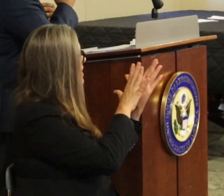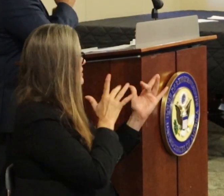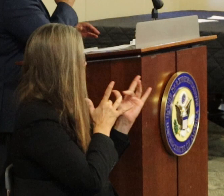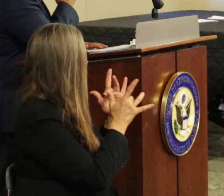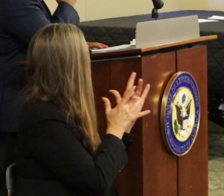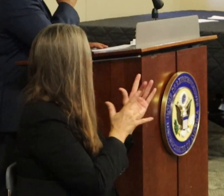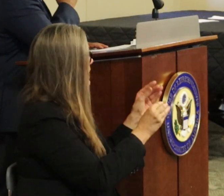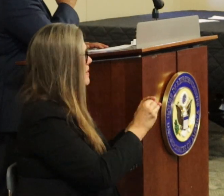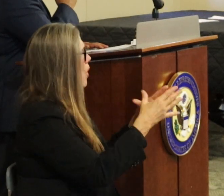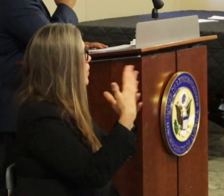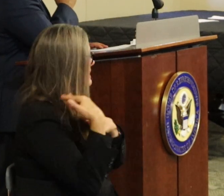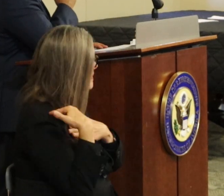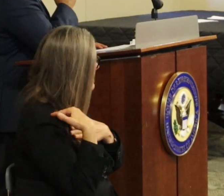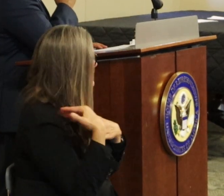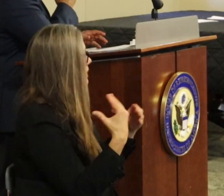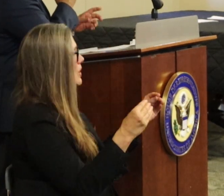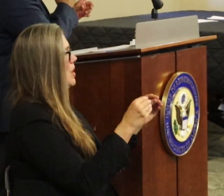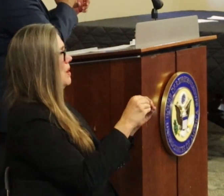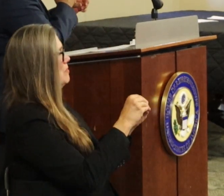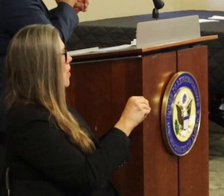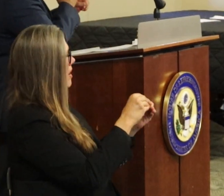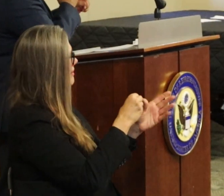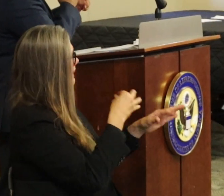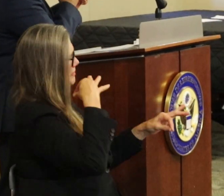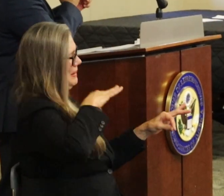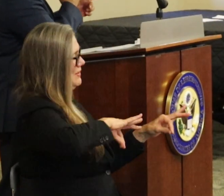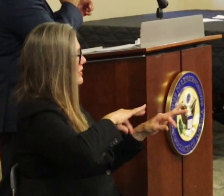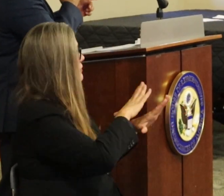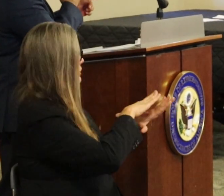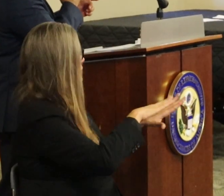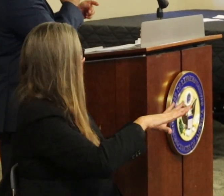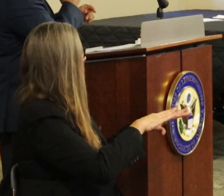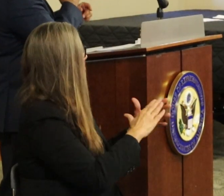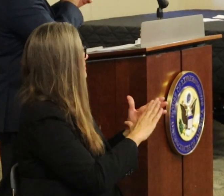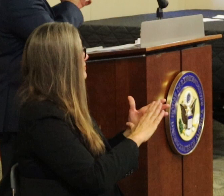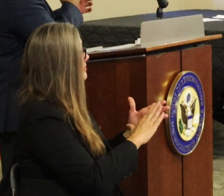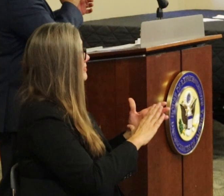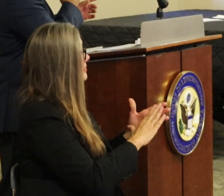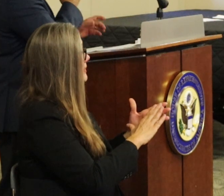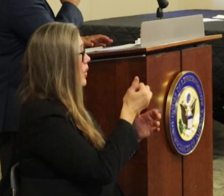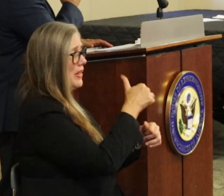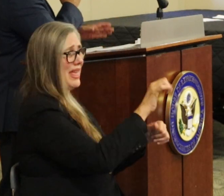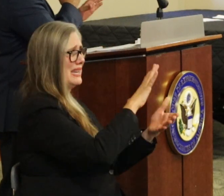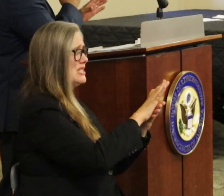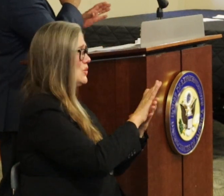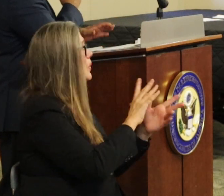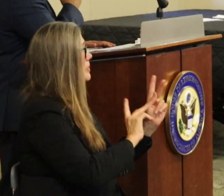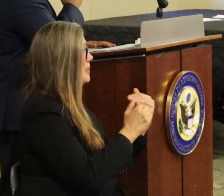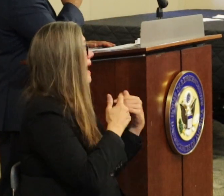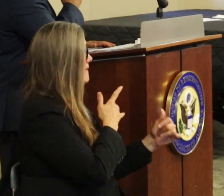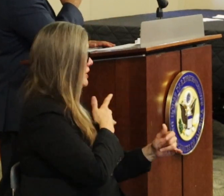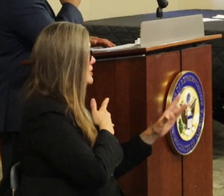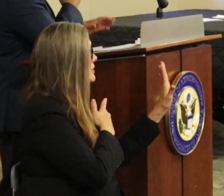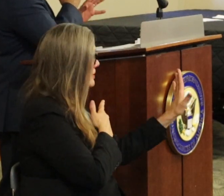I have, and that many people have. Certainly there's concerns with any school, and you obviously